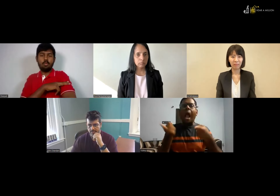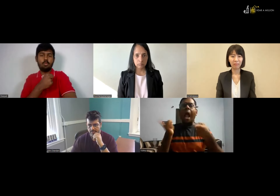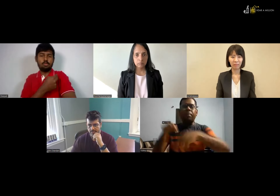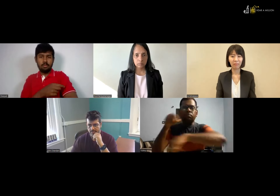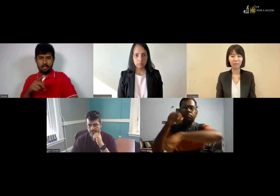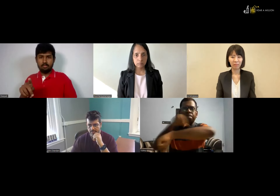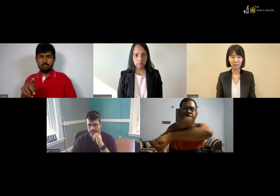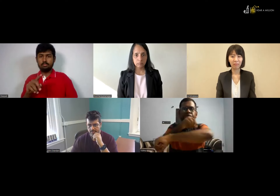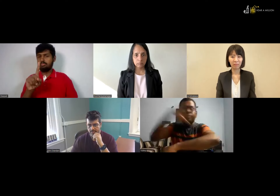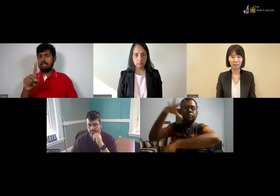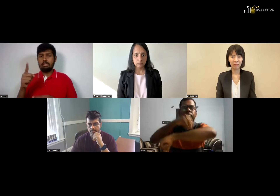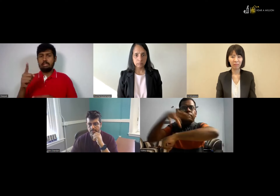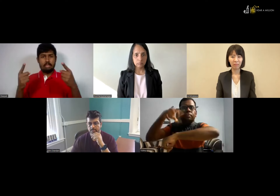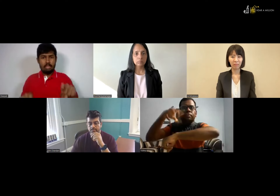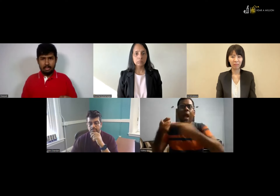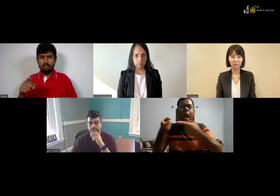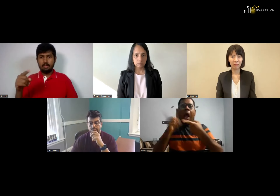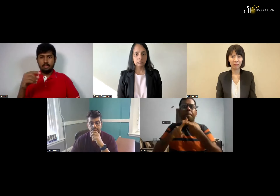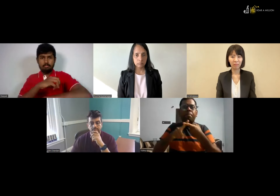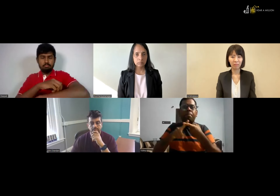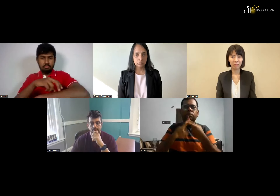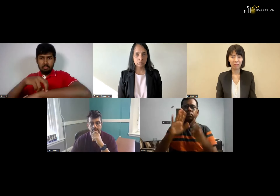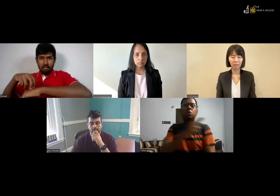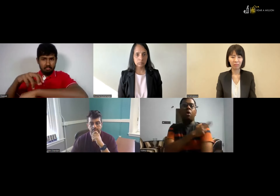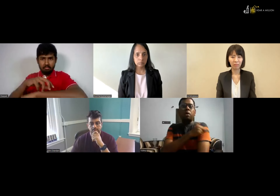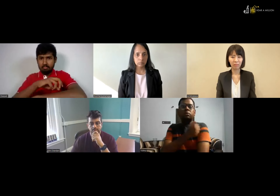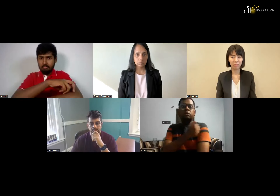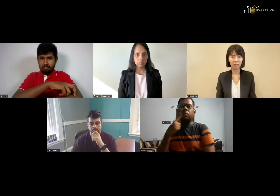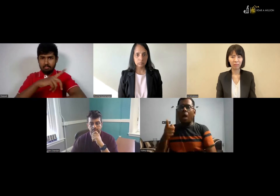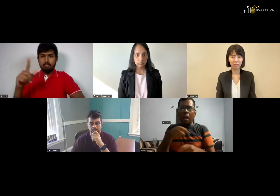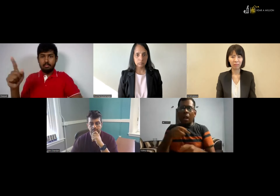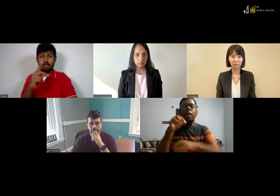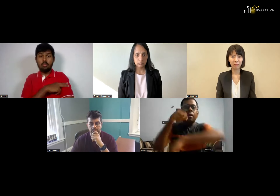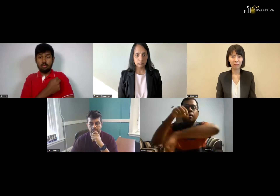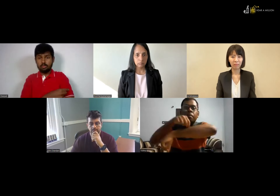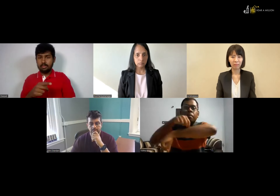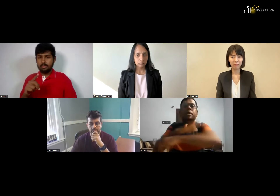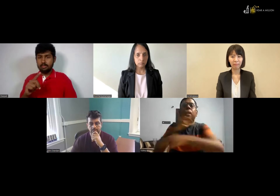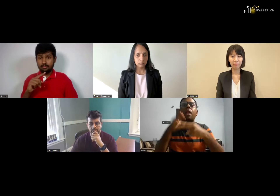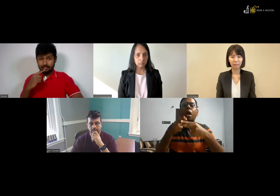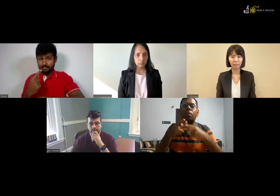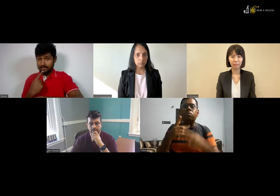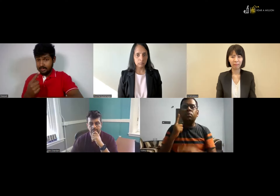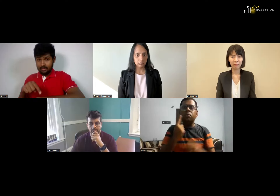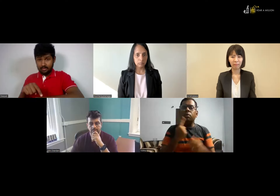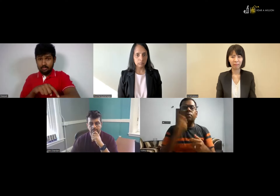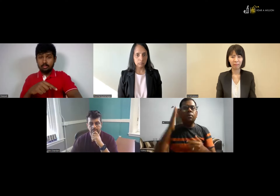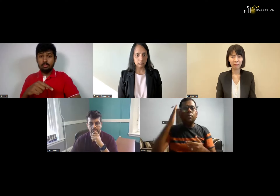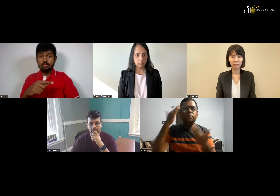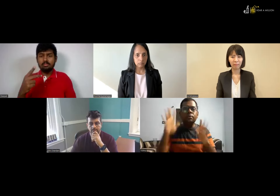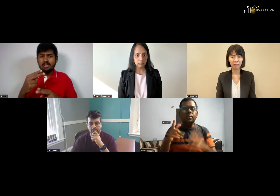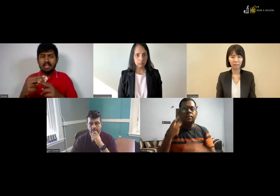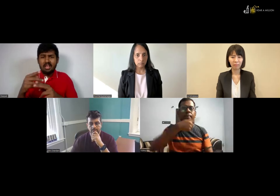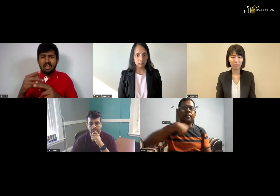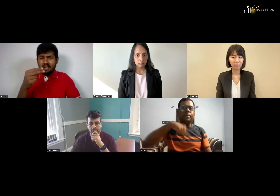hospital, and my friend, he was having some skin issue. So the